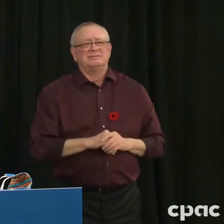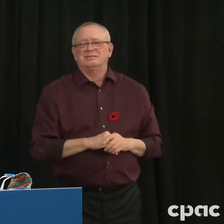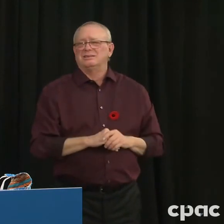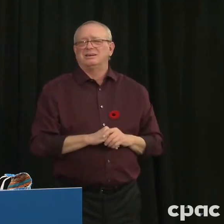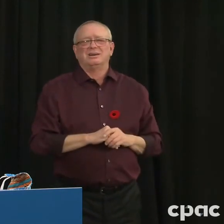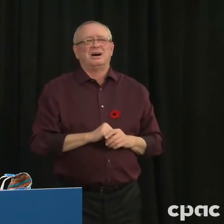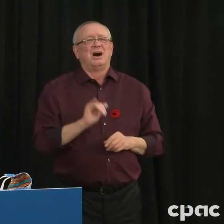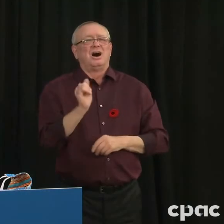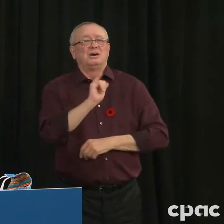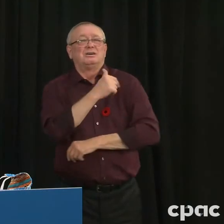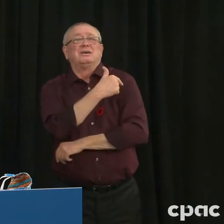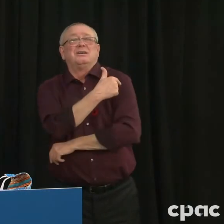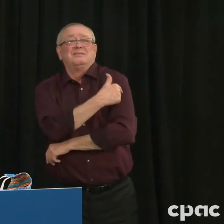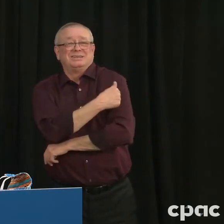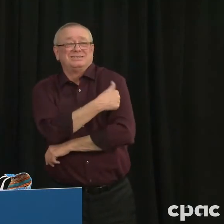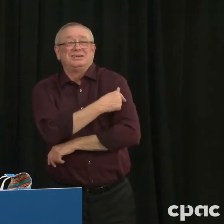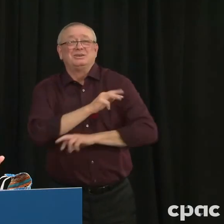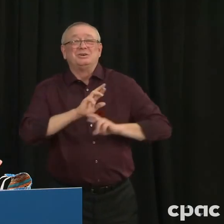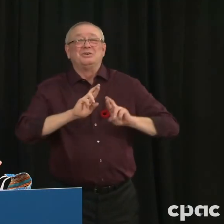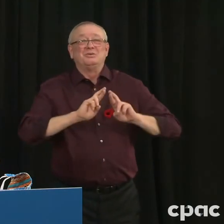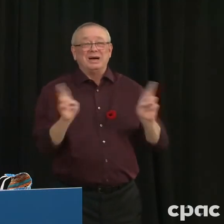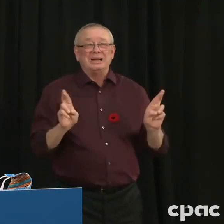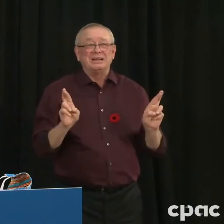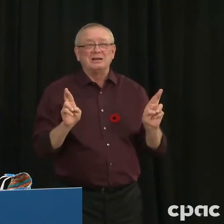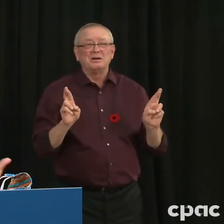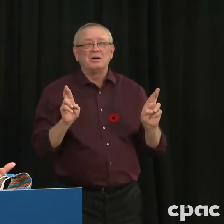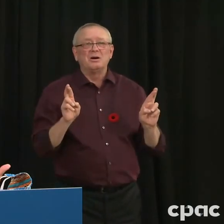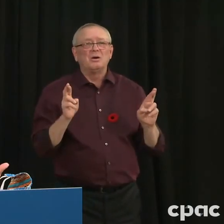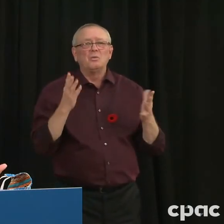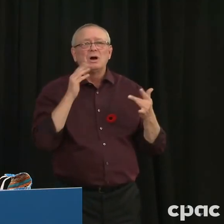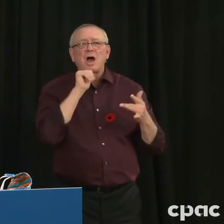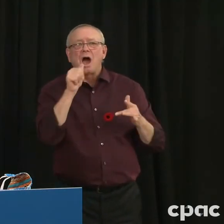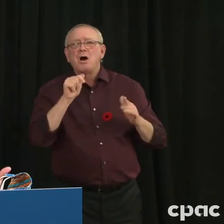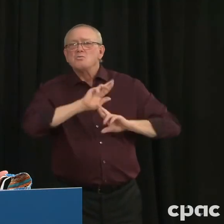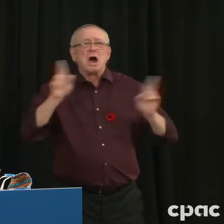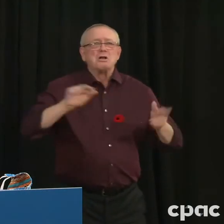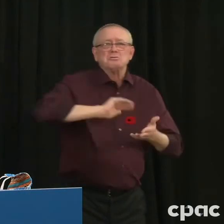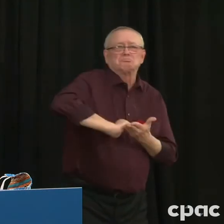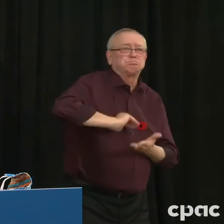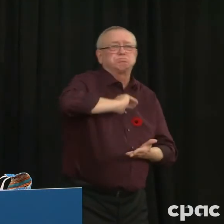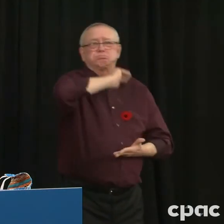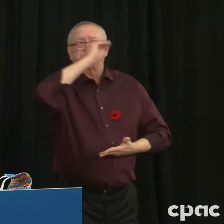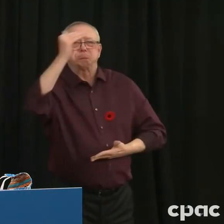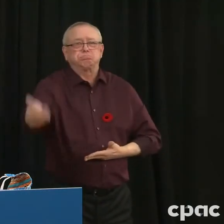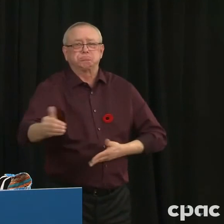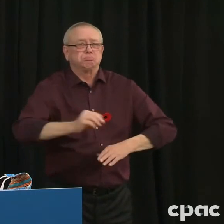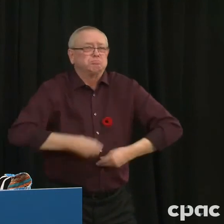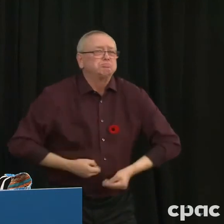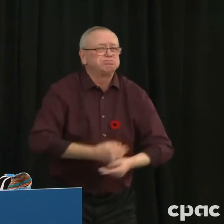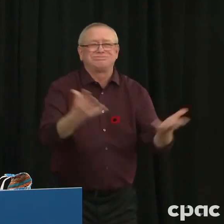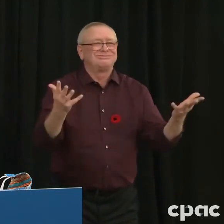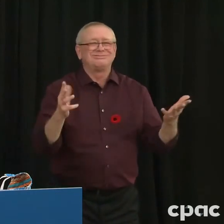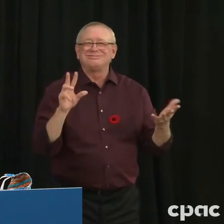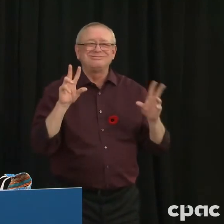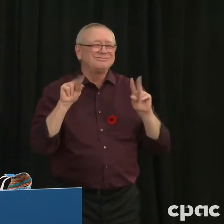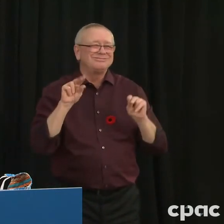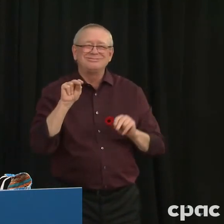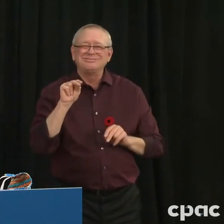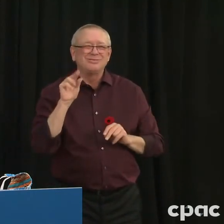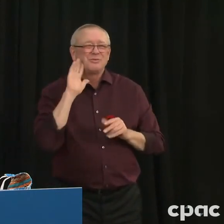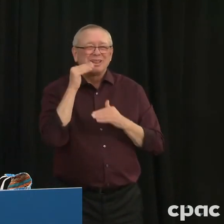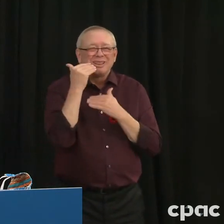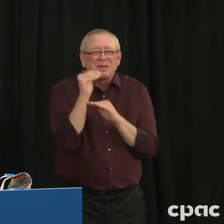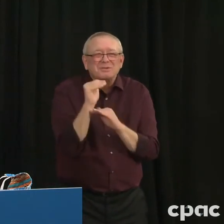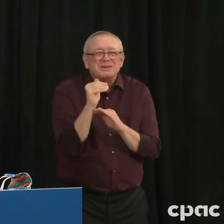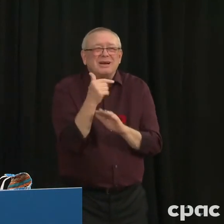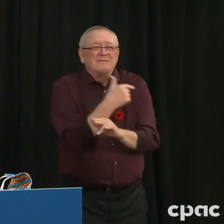quantities. And we will have to make sure that we are prioritizing for those who are at highest risk when it first arrives. So we unfortunately do